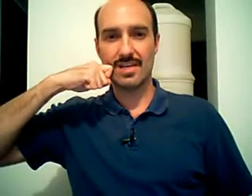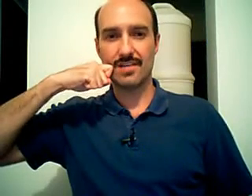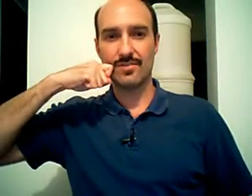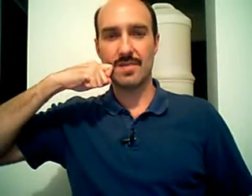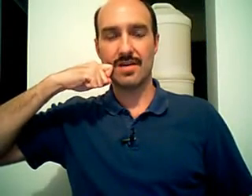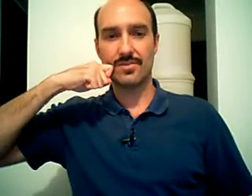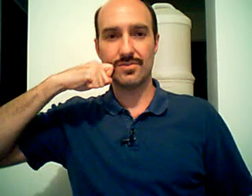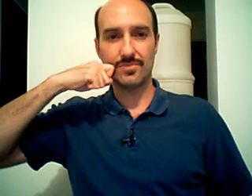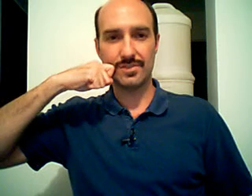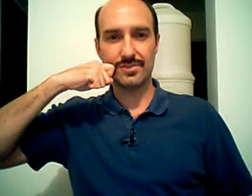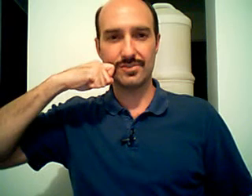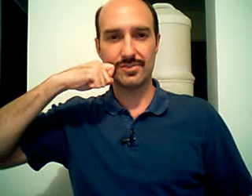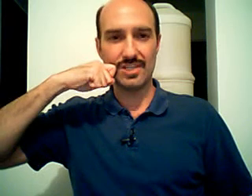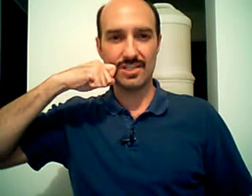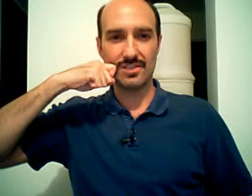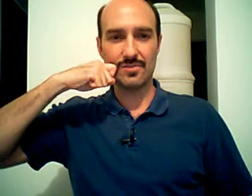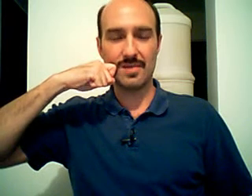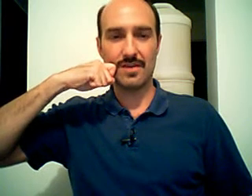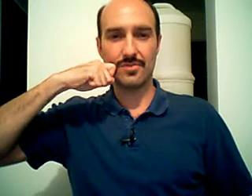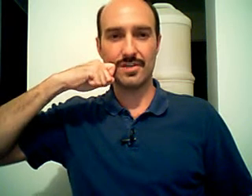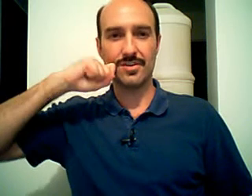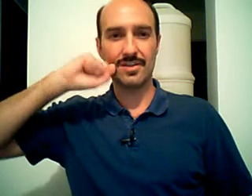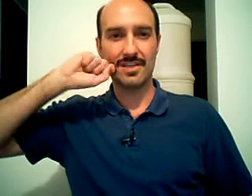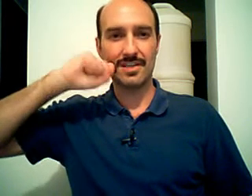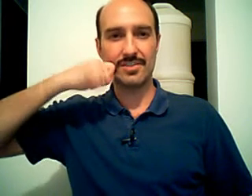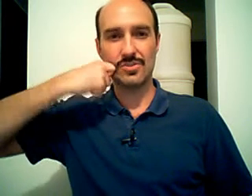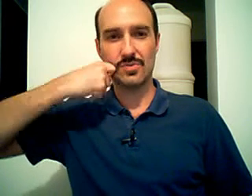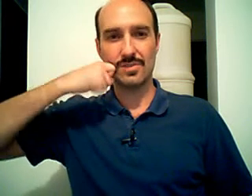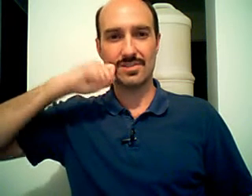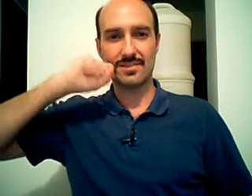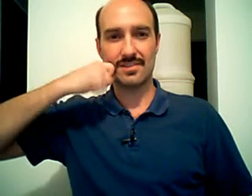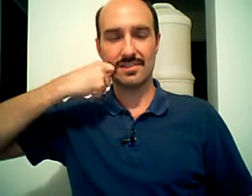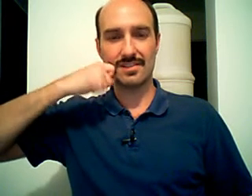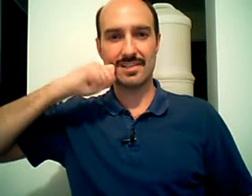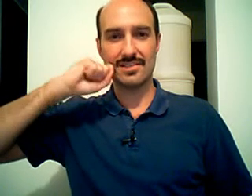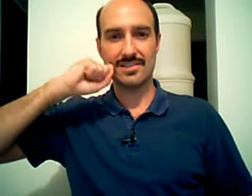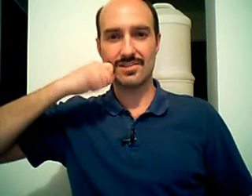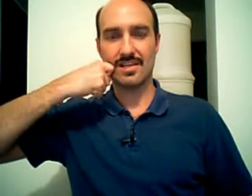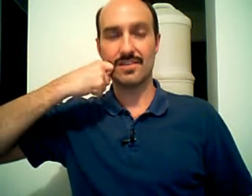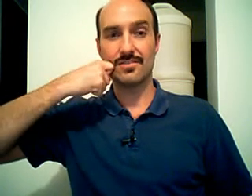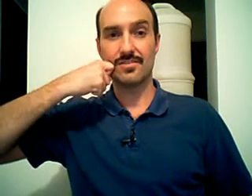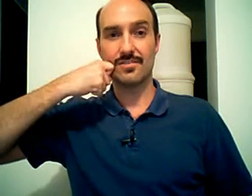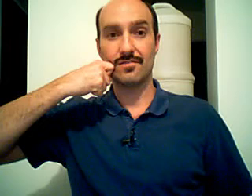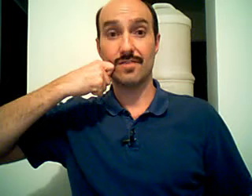of your mouth, your cheek and your mouth right here, and you just twist it, and that's the sign for